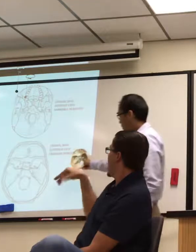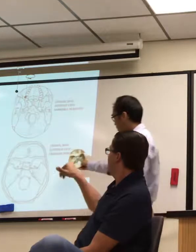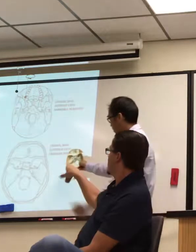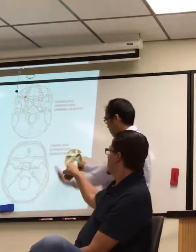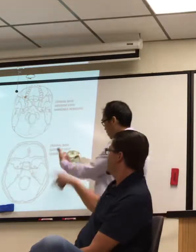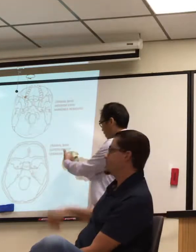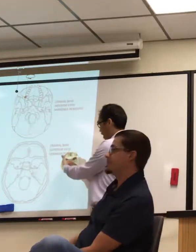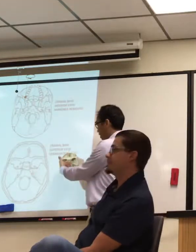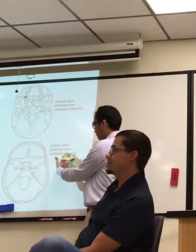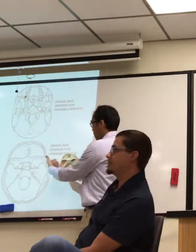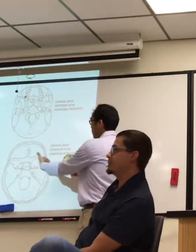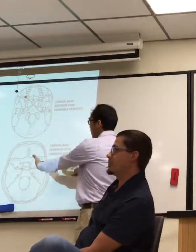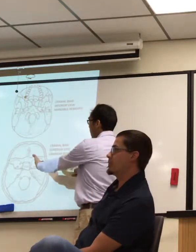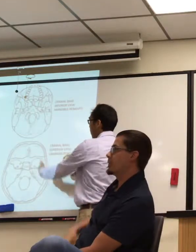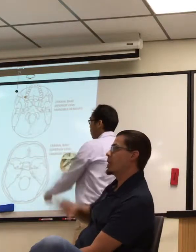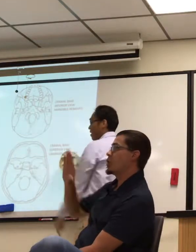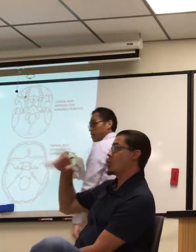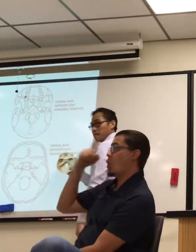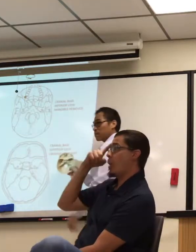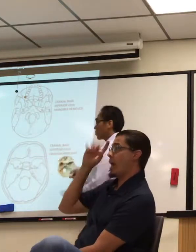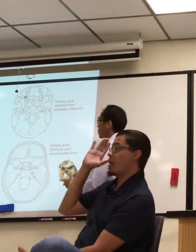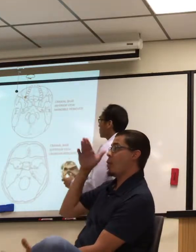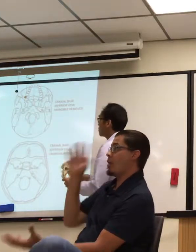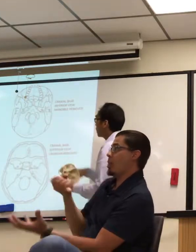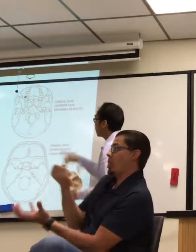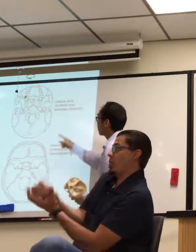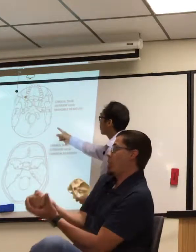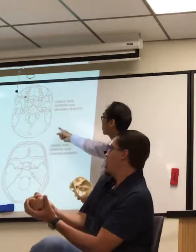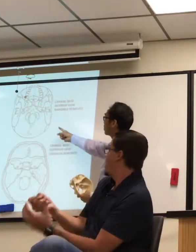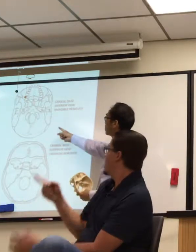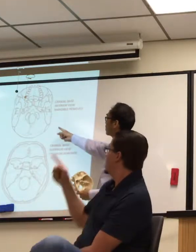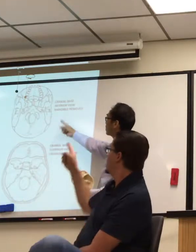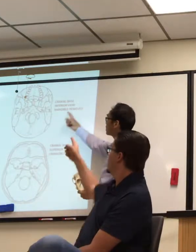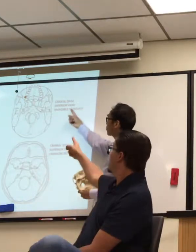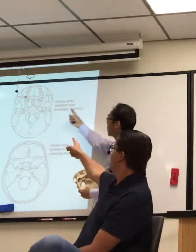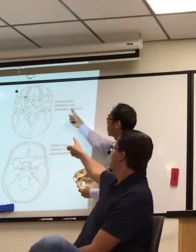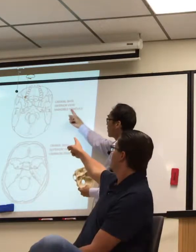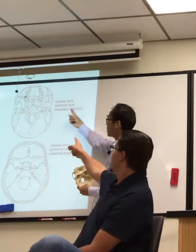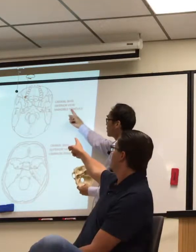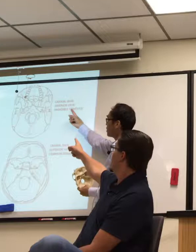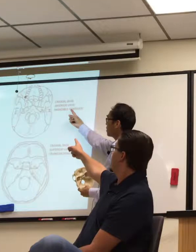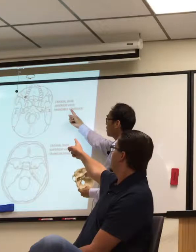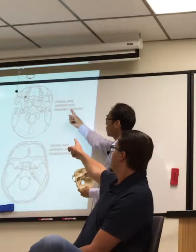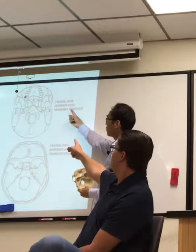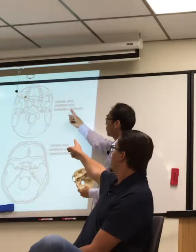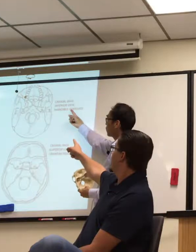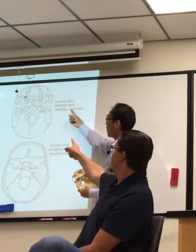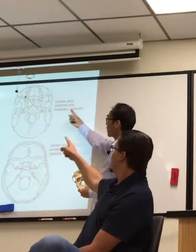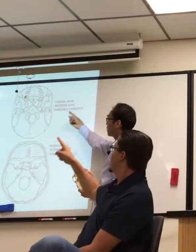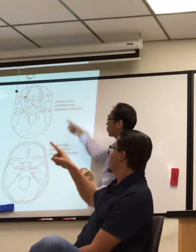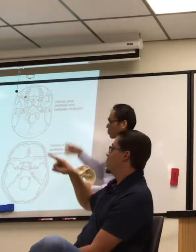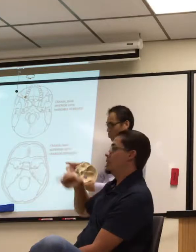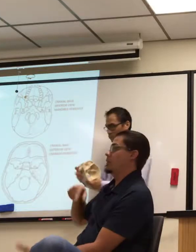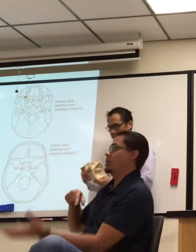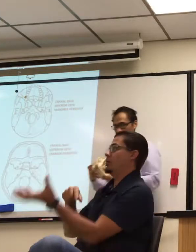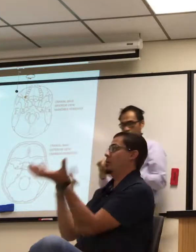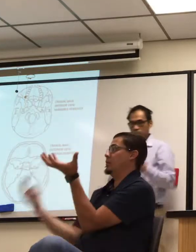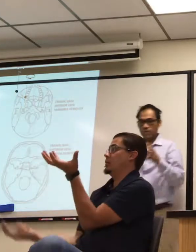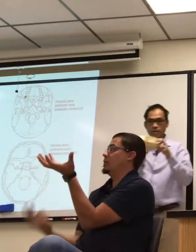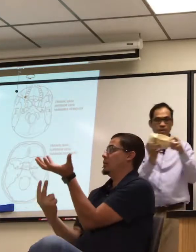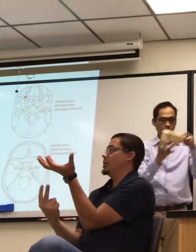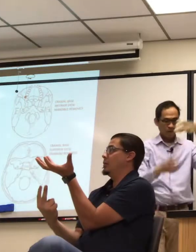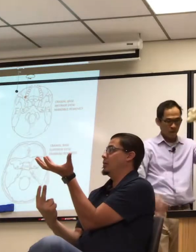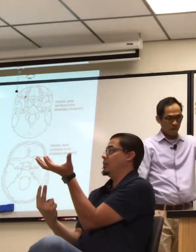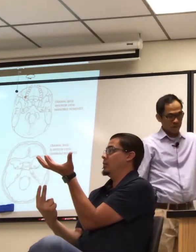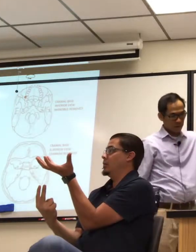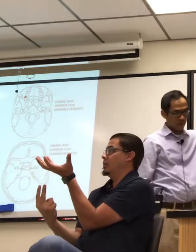view. That is that, okay. So what's this view? It's the cranial base inferior view, mandible removed.